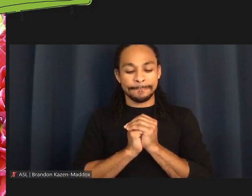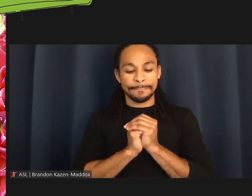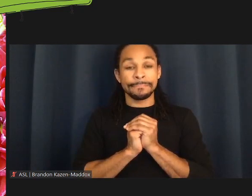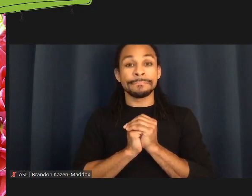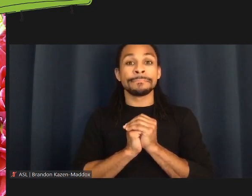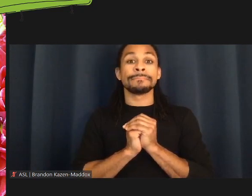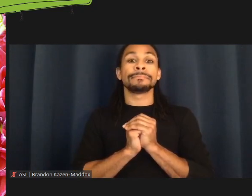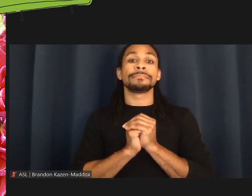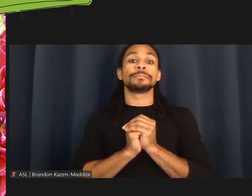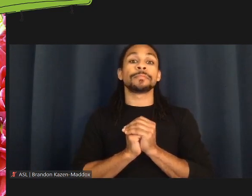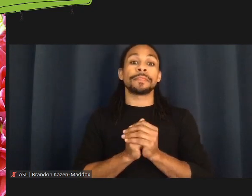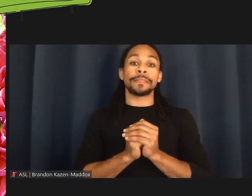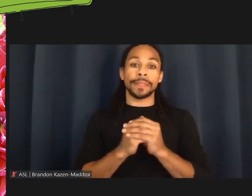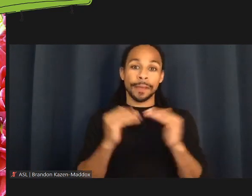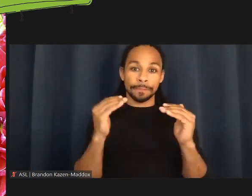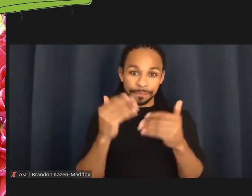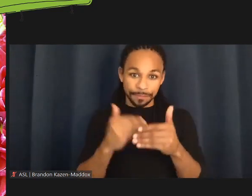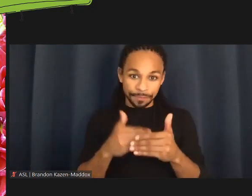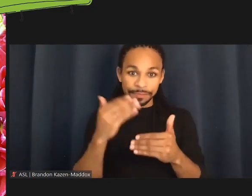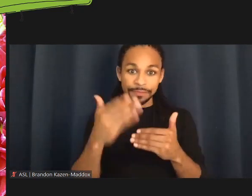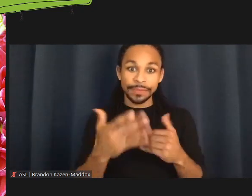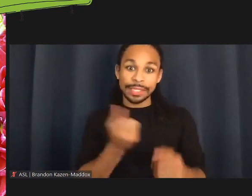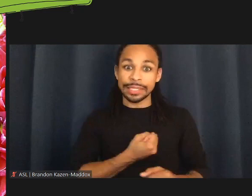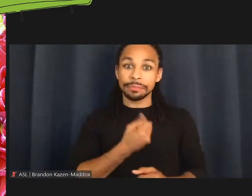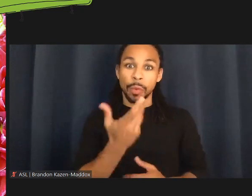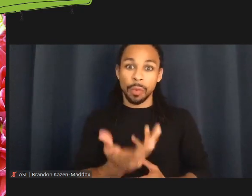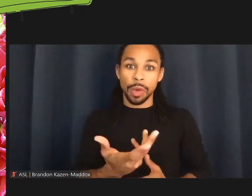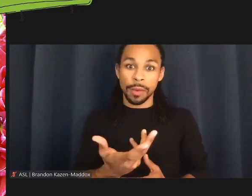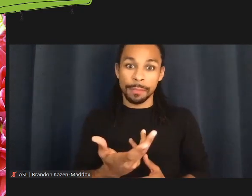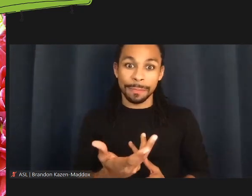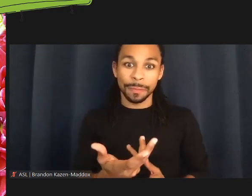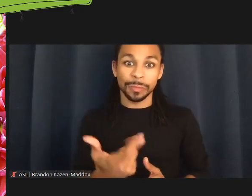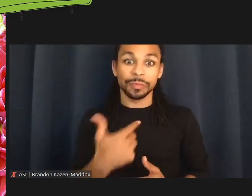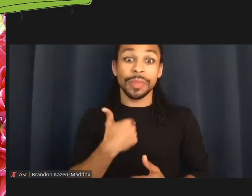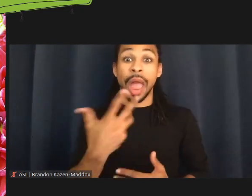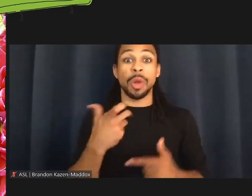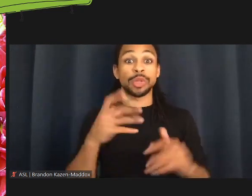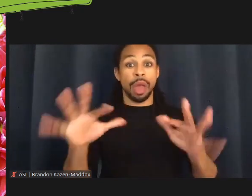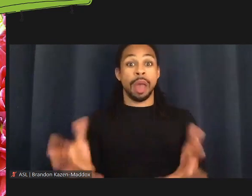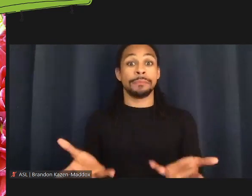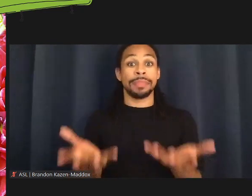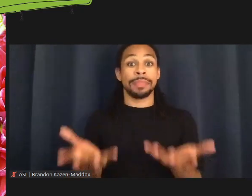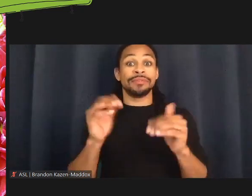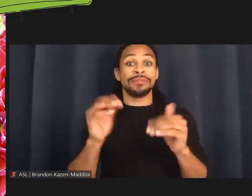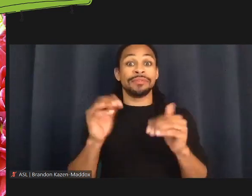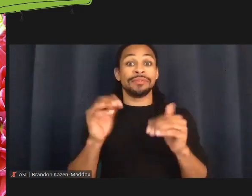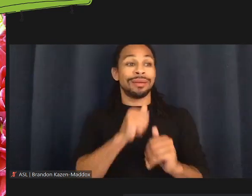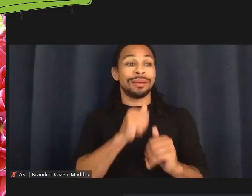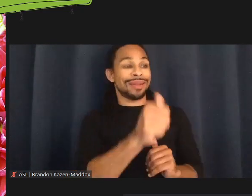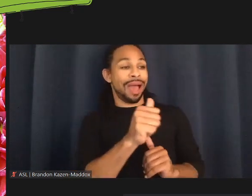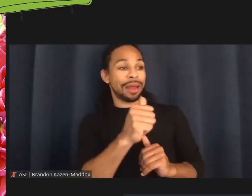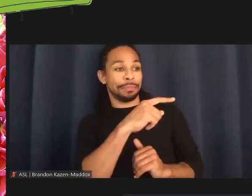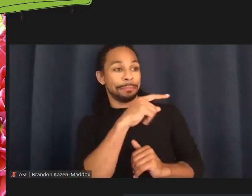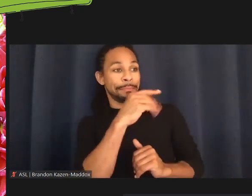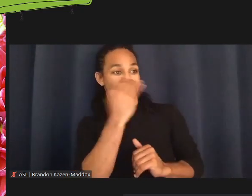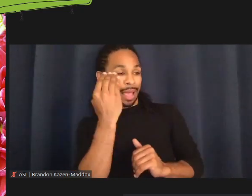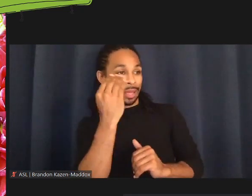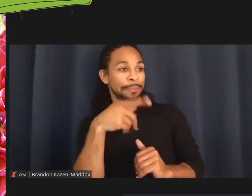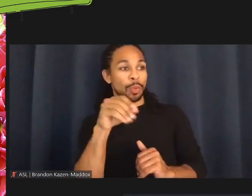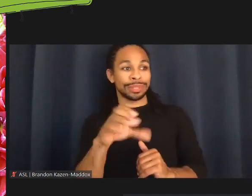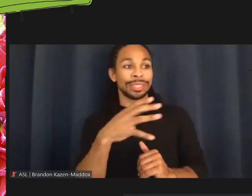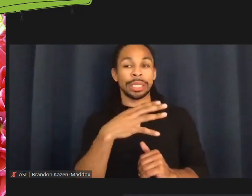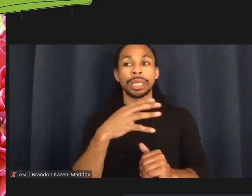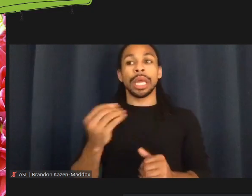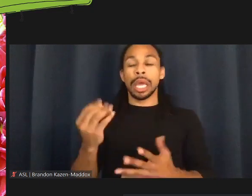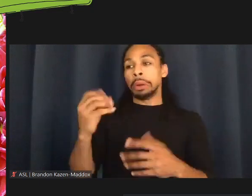This next poem, I think, I really want to uplift how non-Black POC and white people can really show